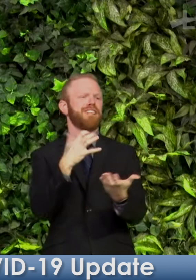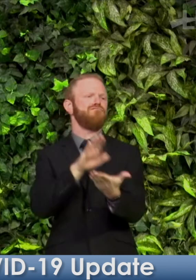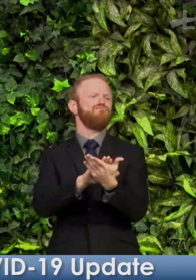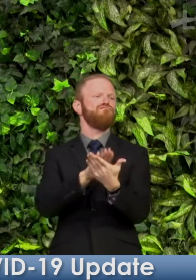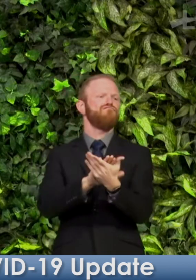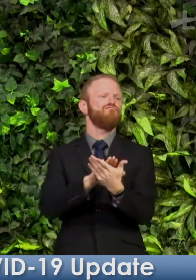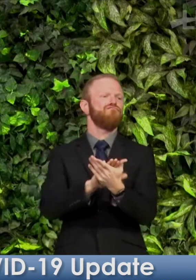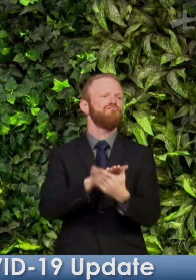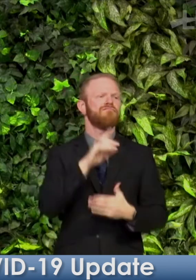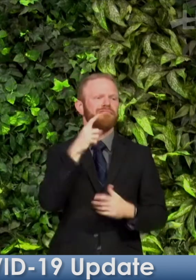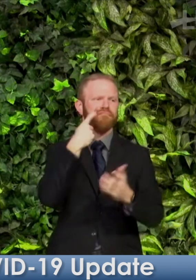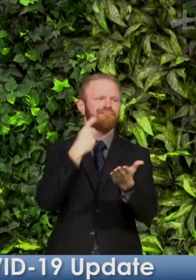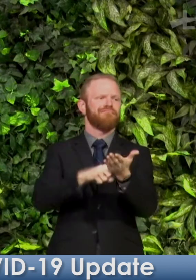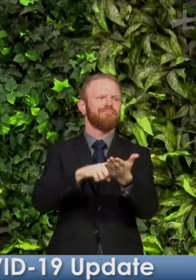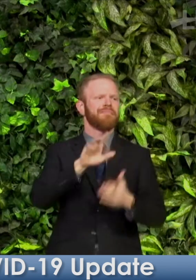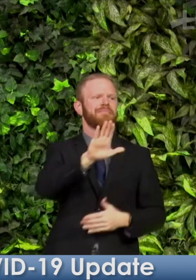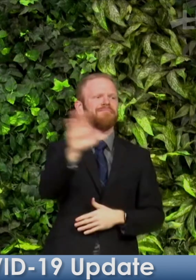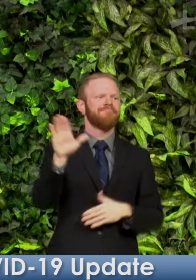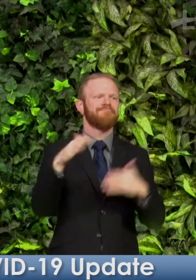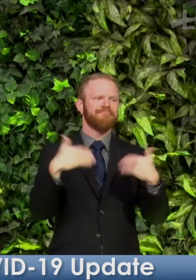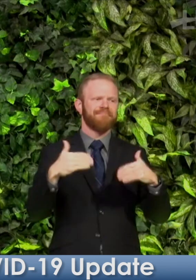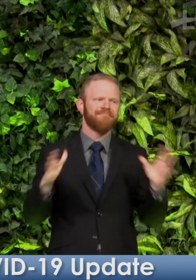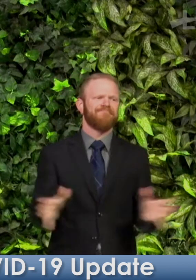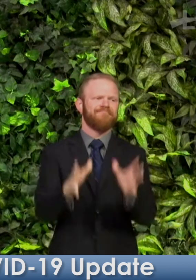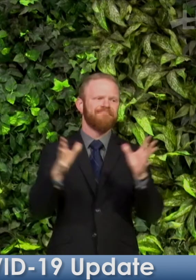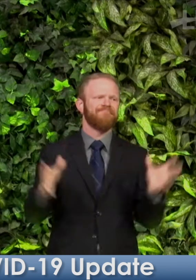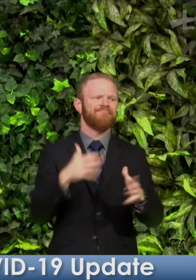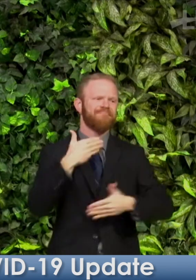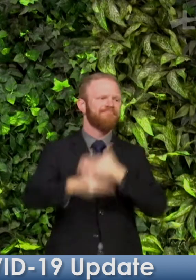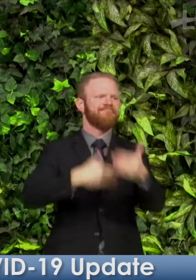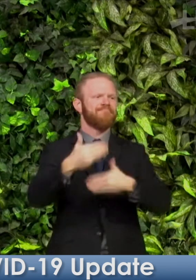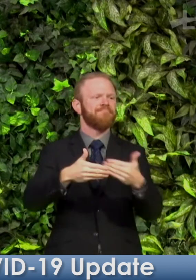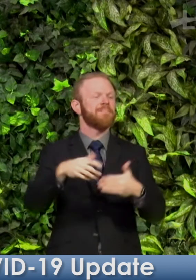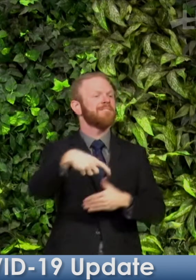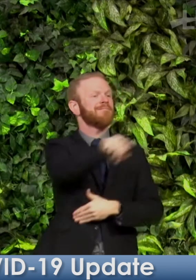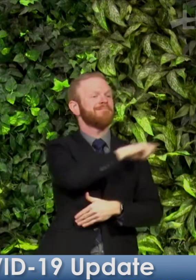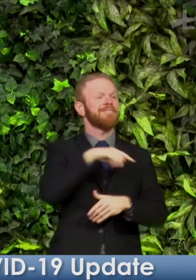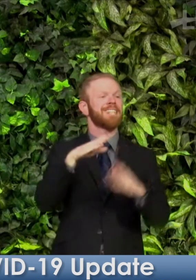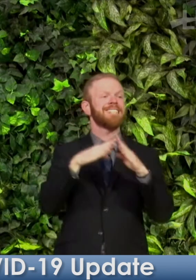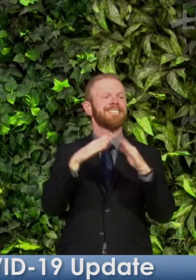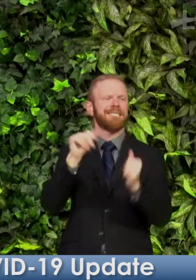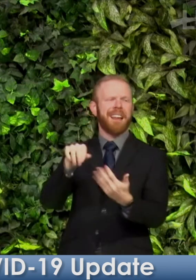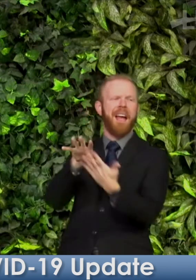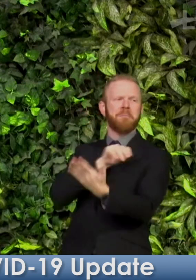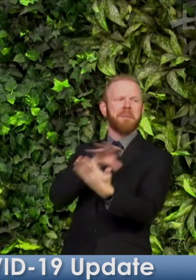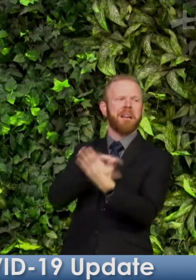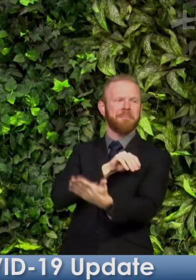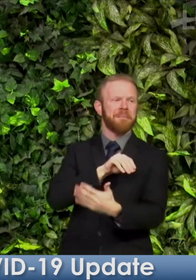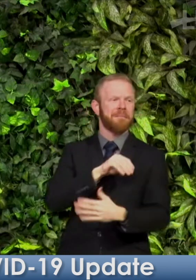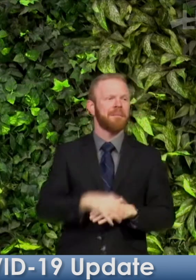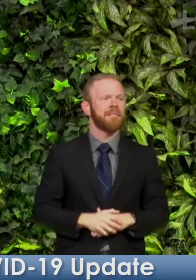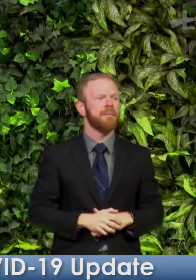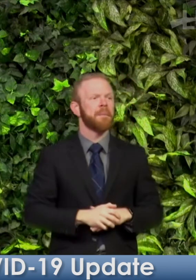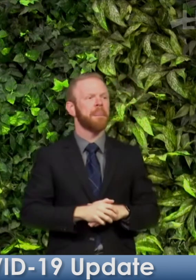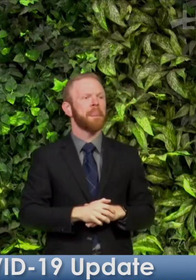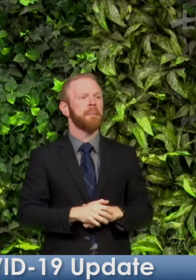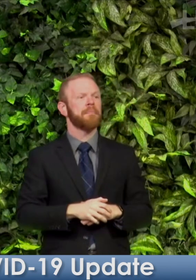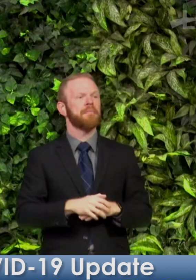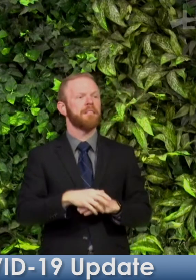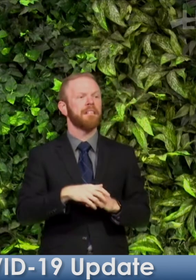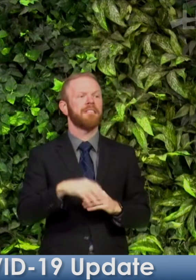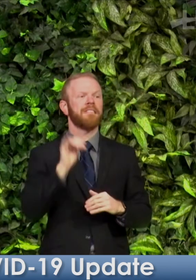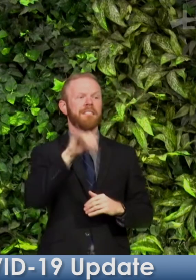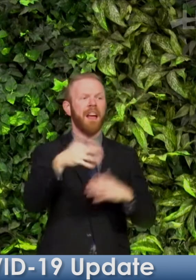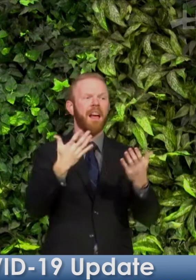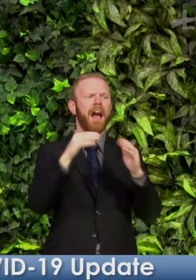to encourage that to be replicated all throughout the state of California. The state has put out guidelines that allow for safely